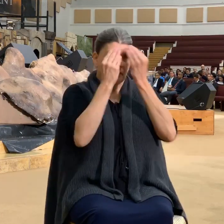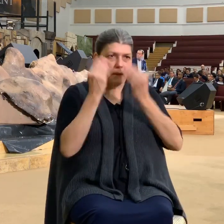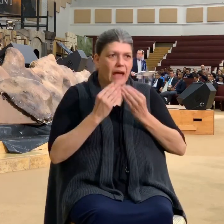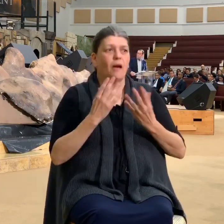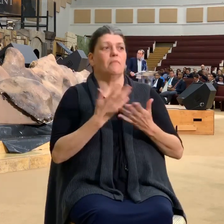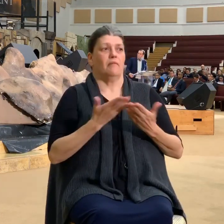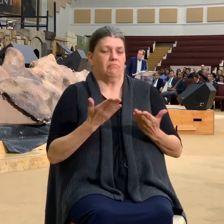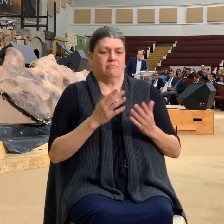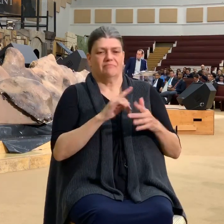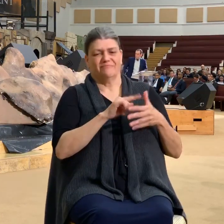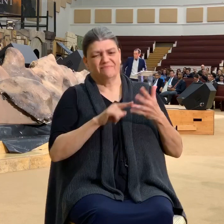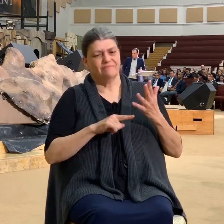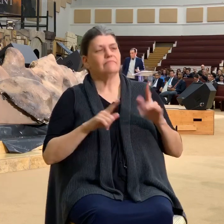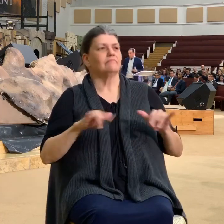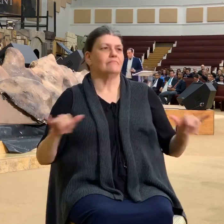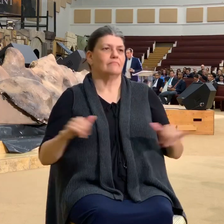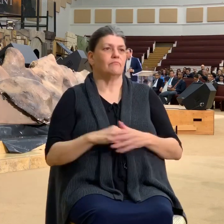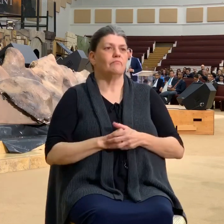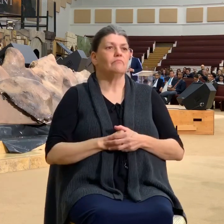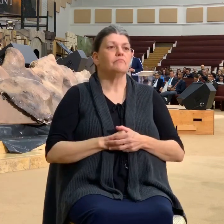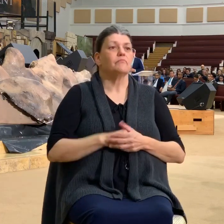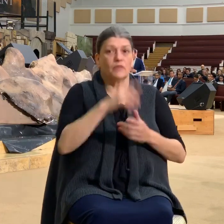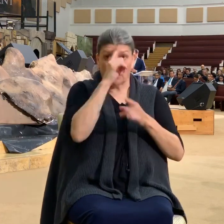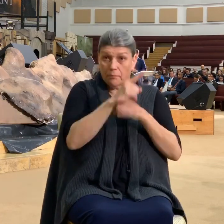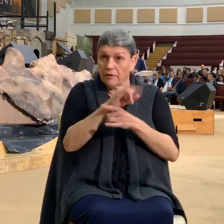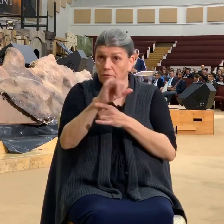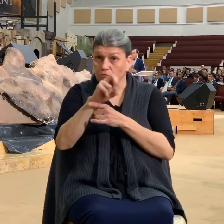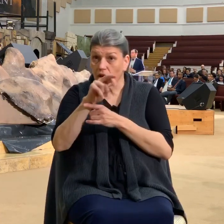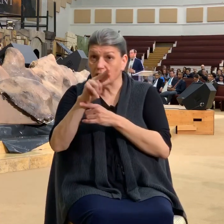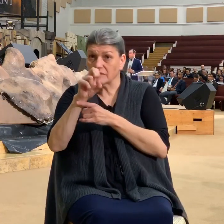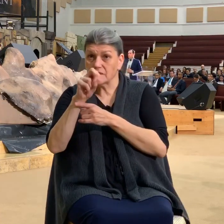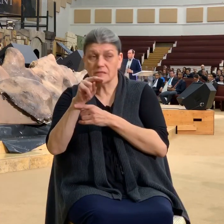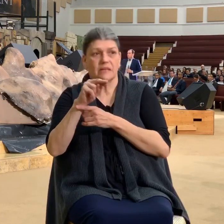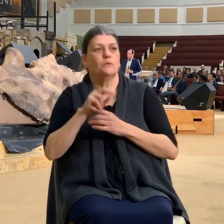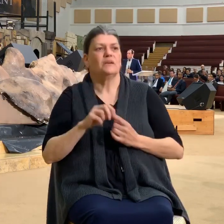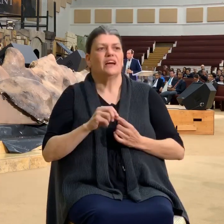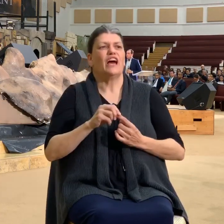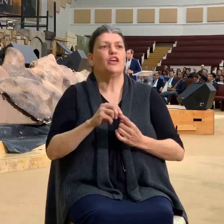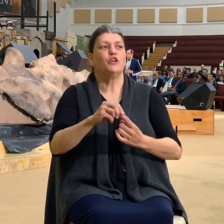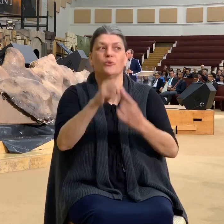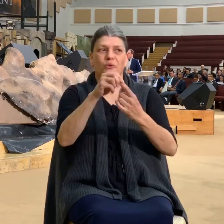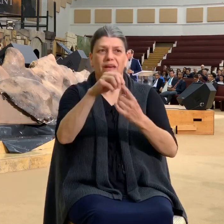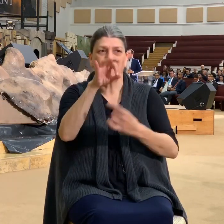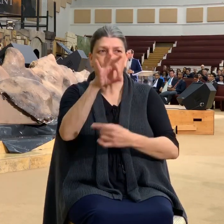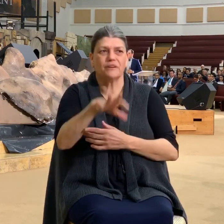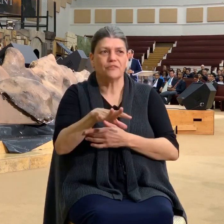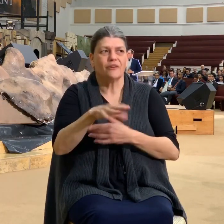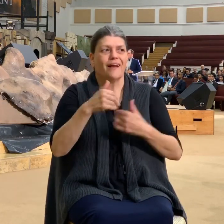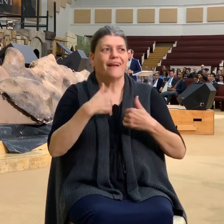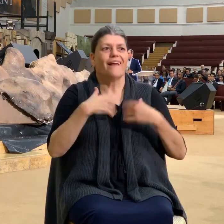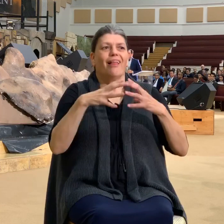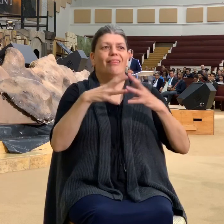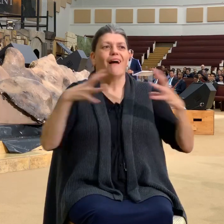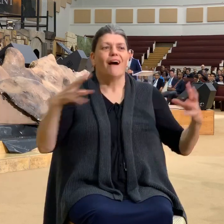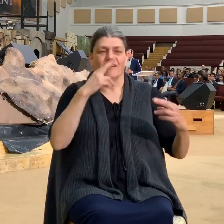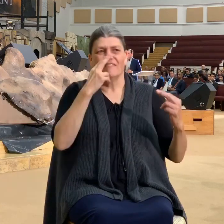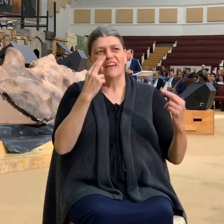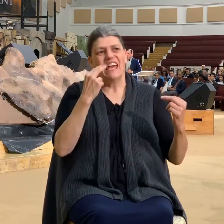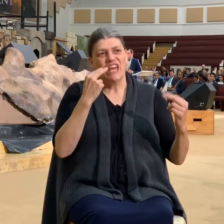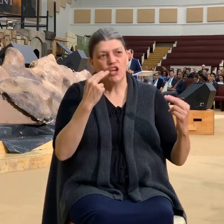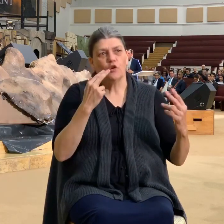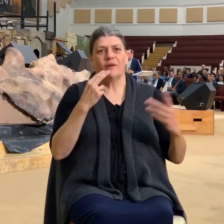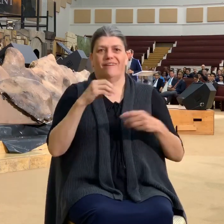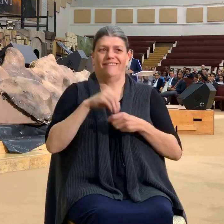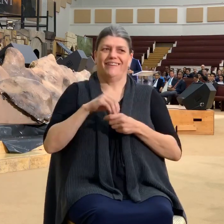that. And Brother Johnson was a unique preacher. He had a lot of humor in his message, but